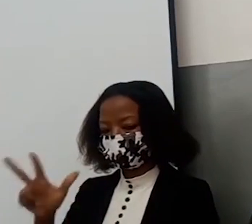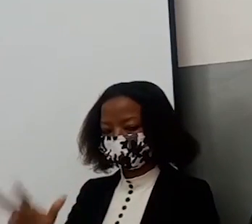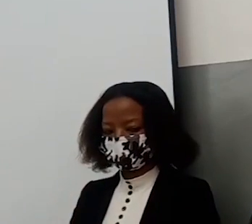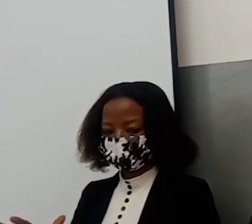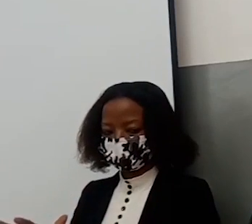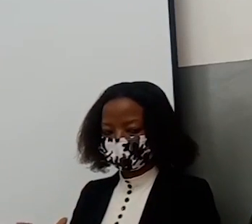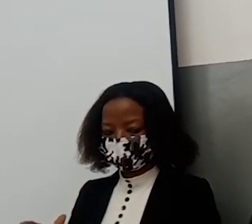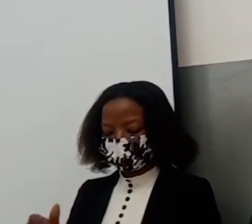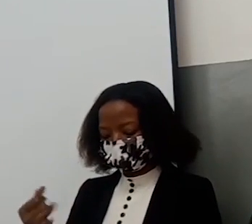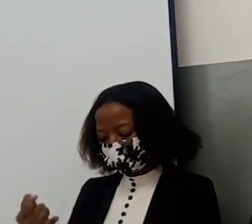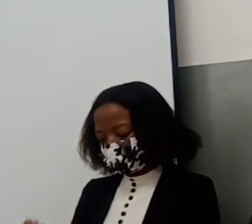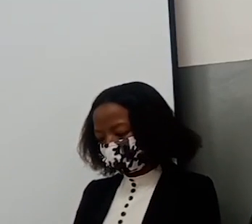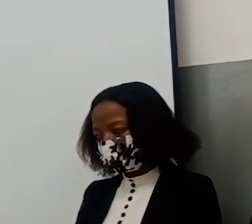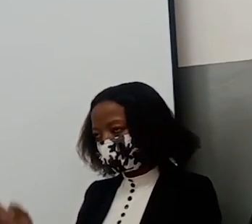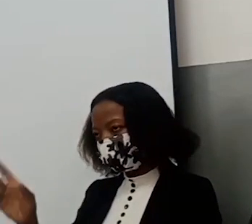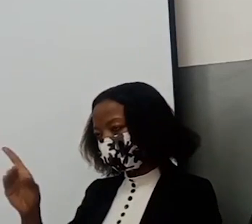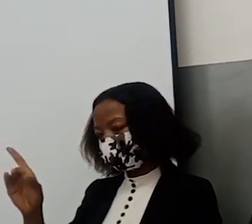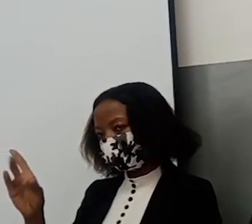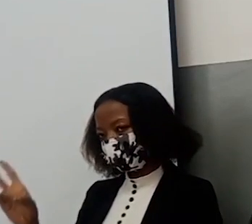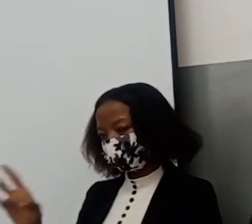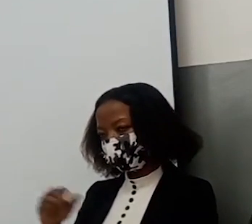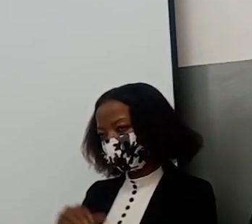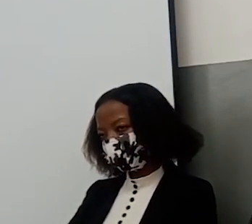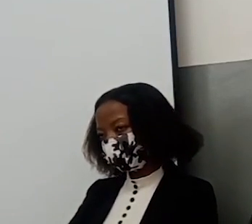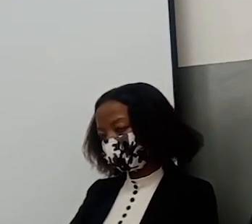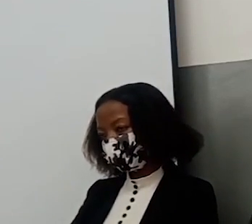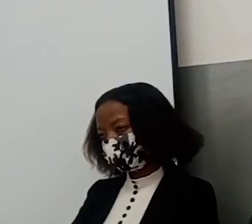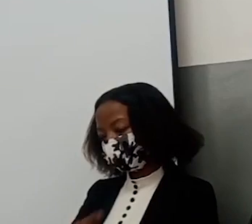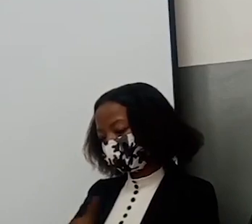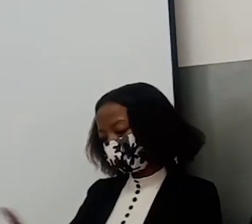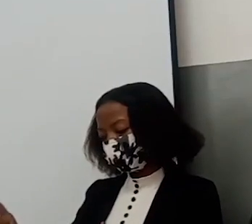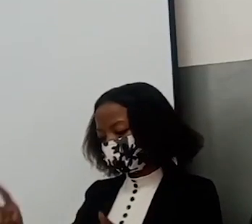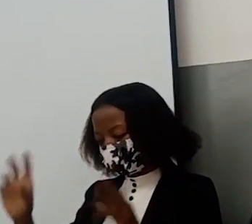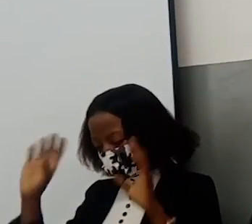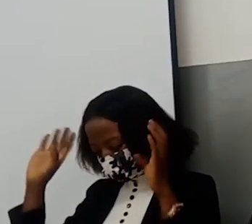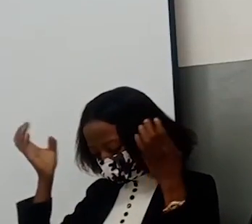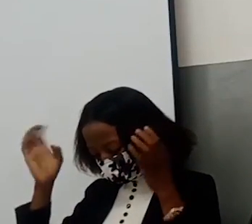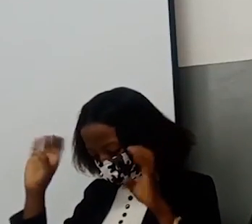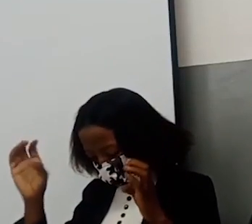over the last 7 days compared to this previous,